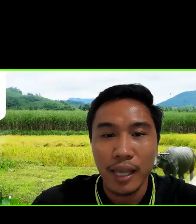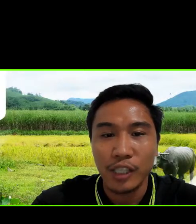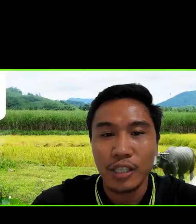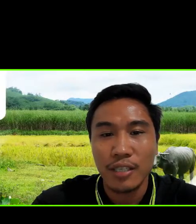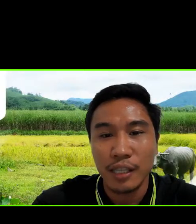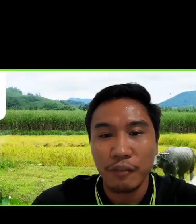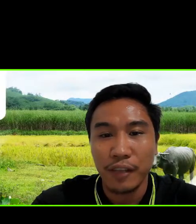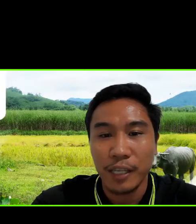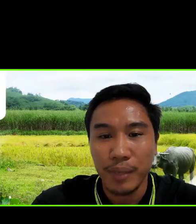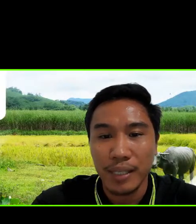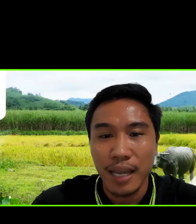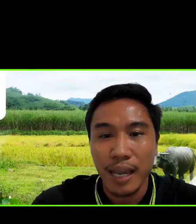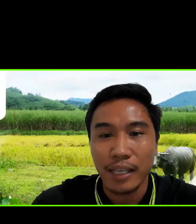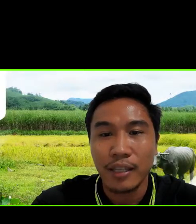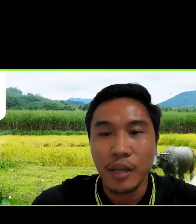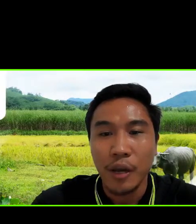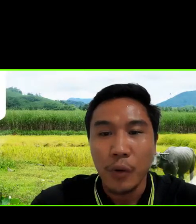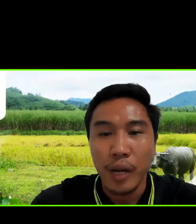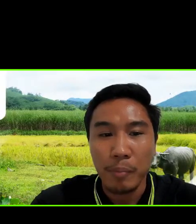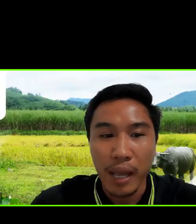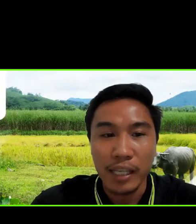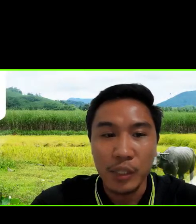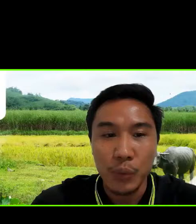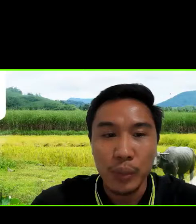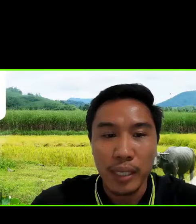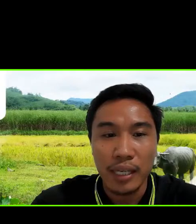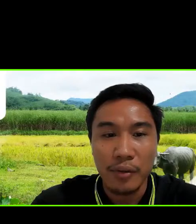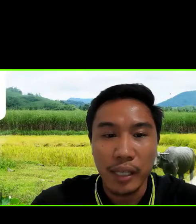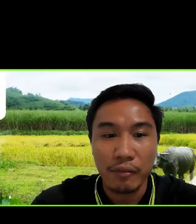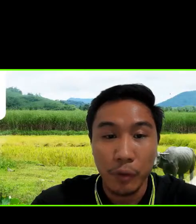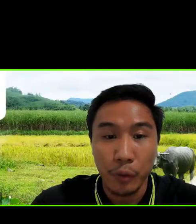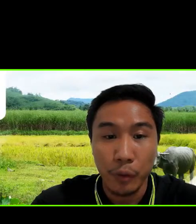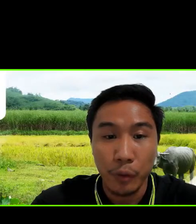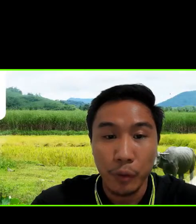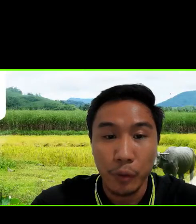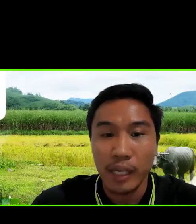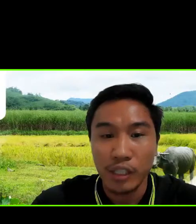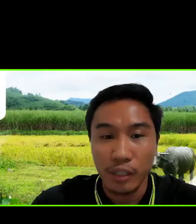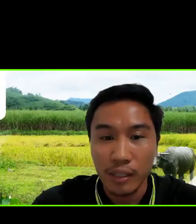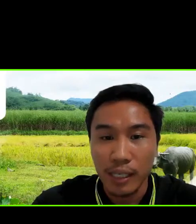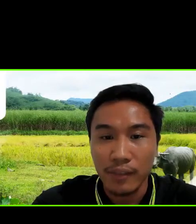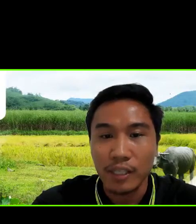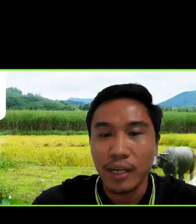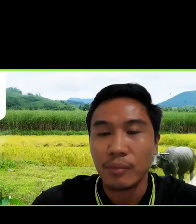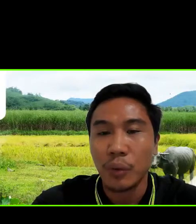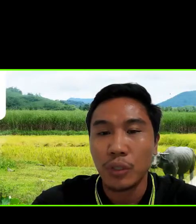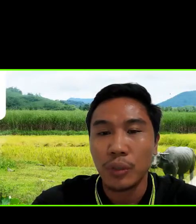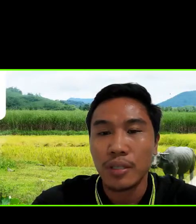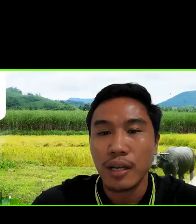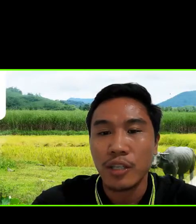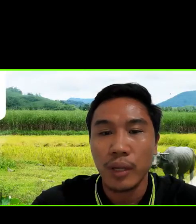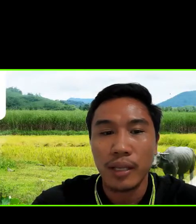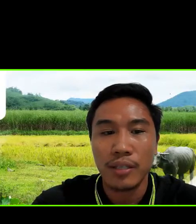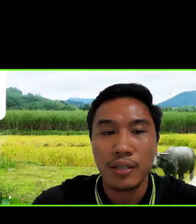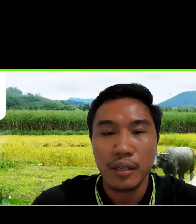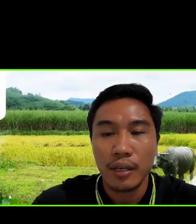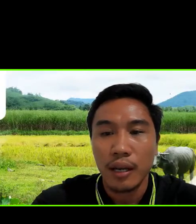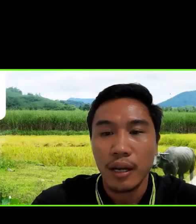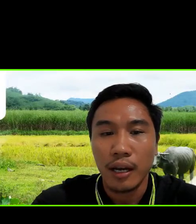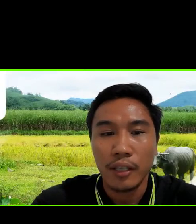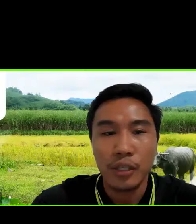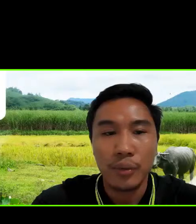local elections in the Philippines, and we are planning to integrate voters' education in the training modules as well